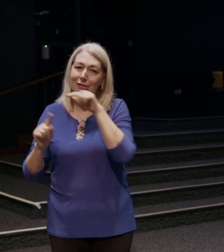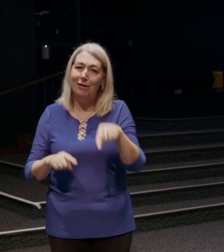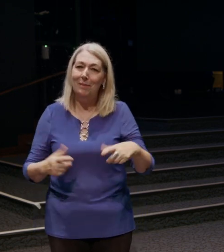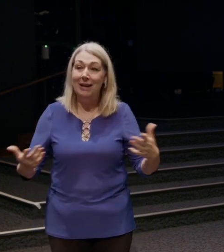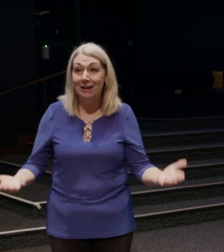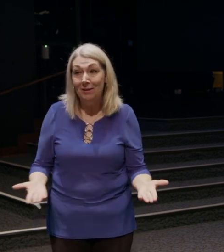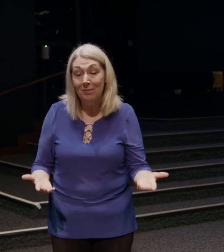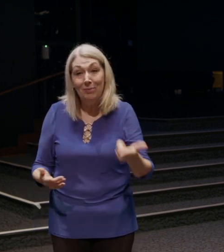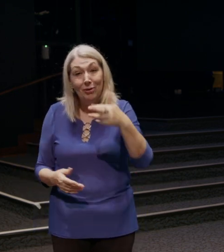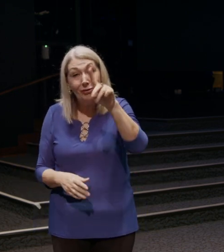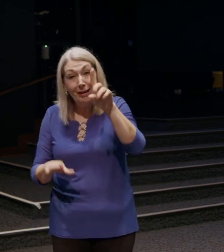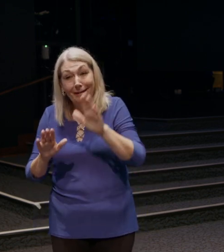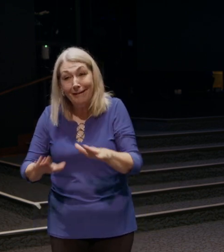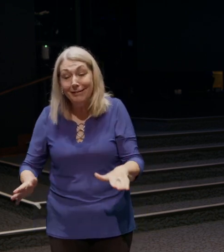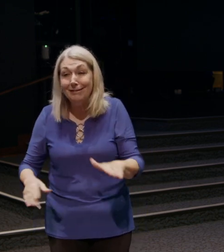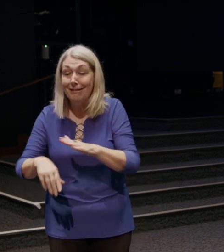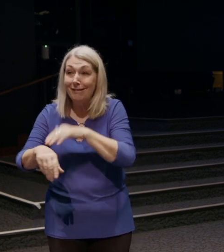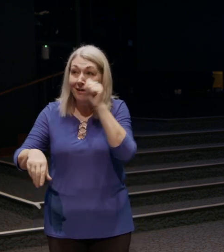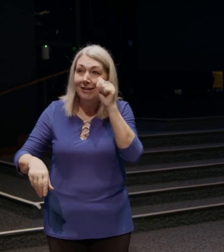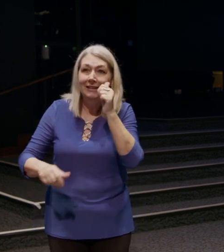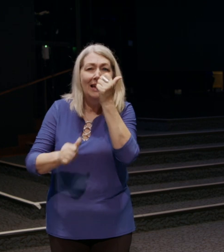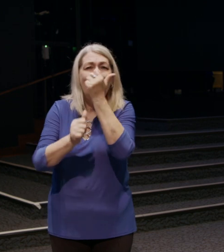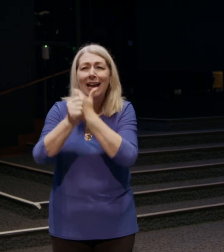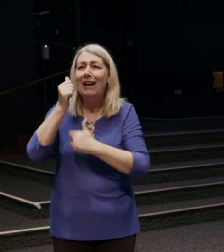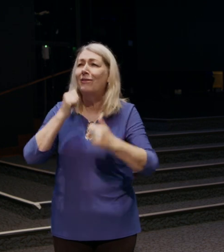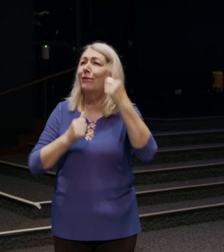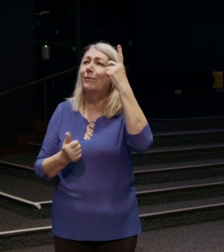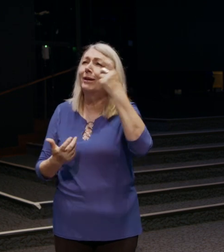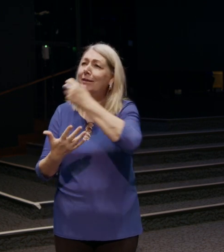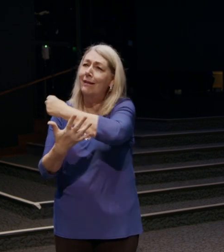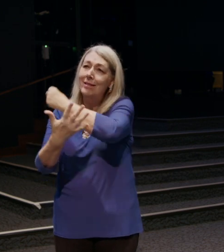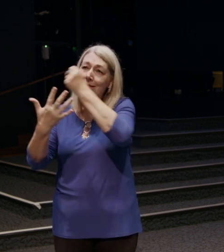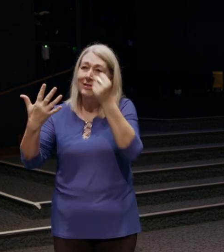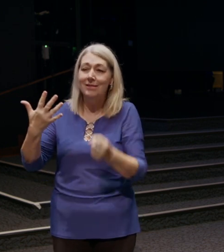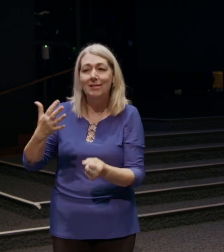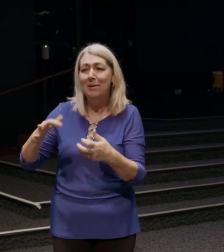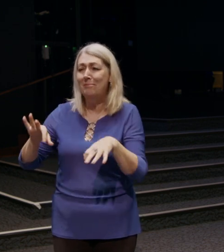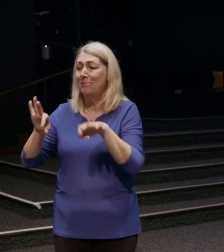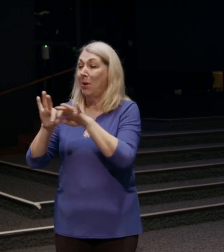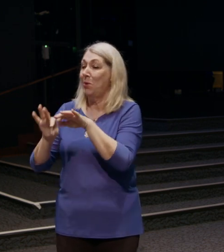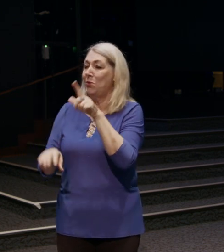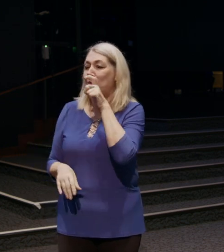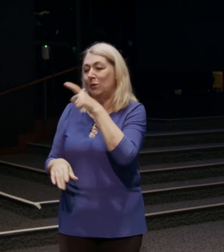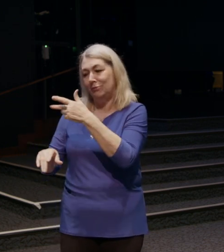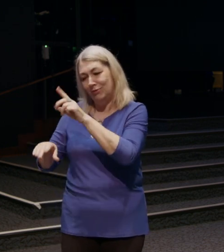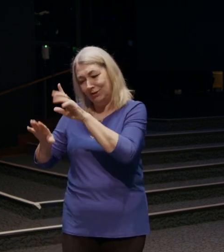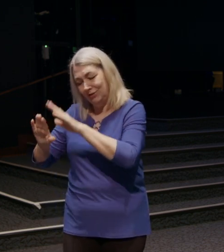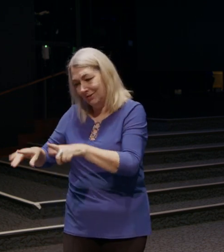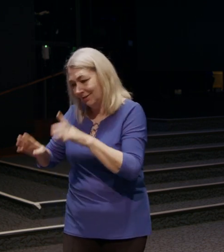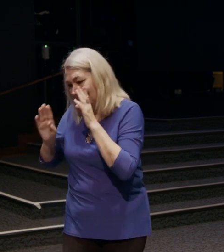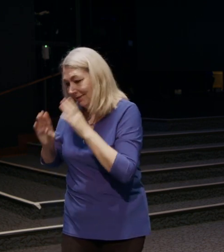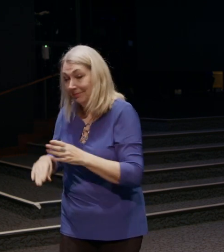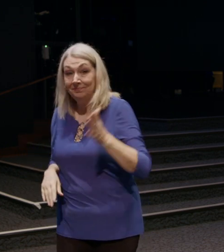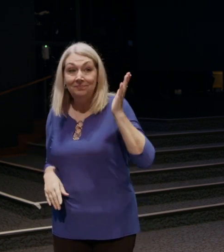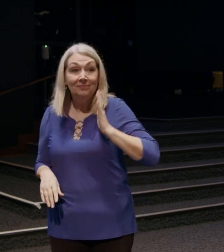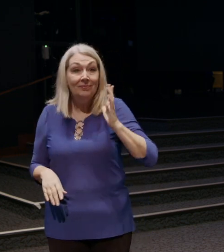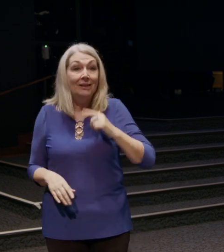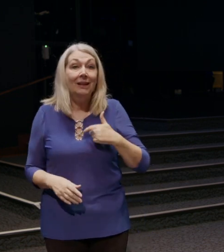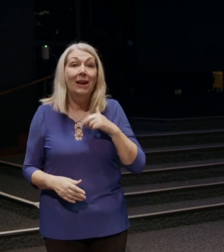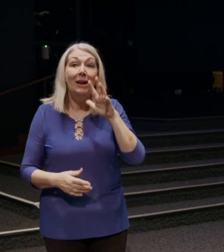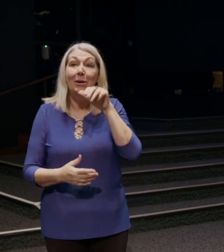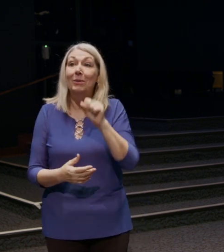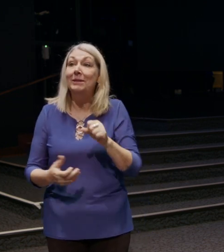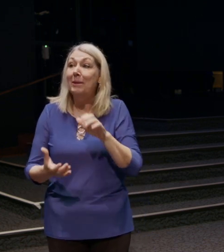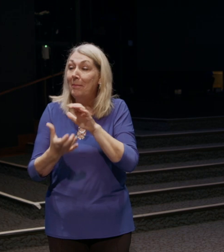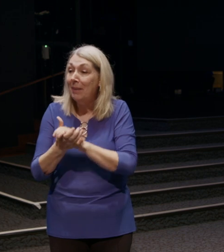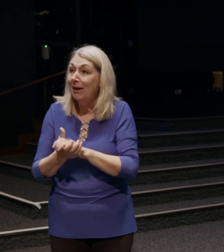grandkids come calling, everybody gets bumped down the totem pole. You know, when we married, I was up here, and then we had